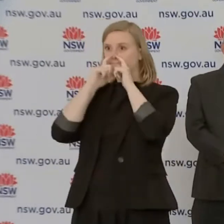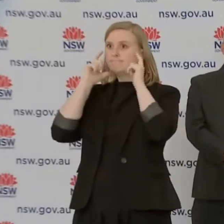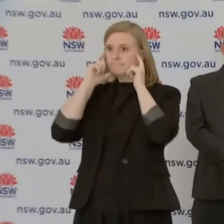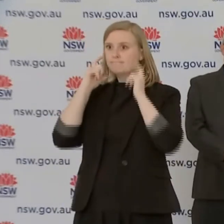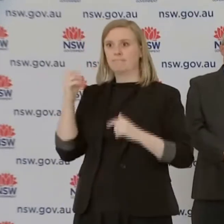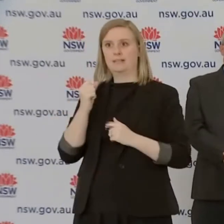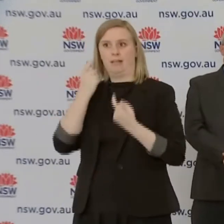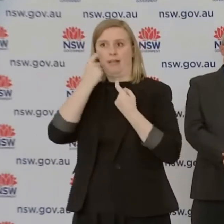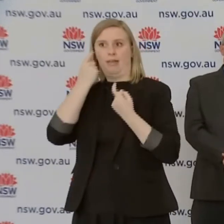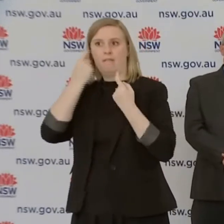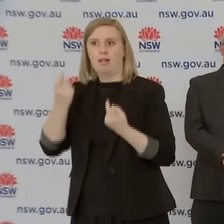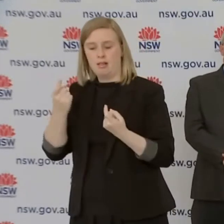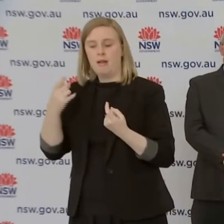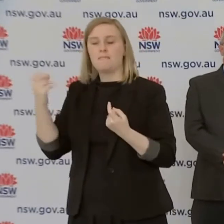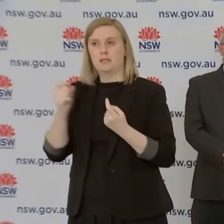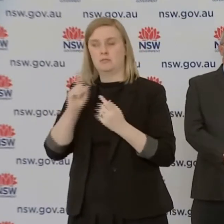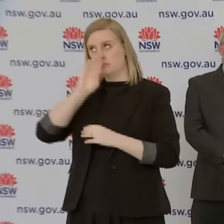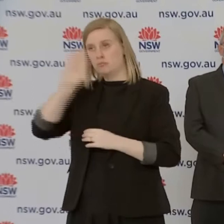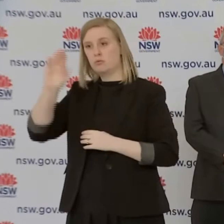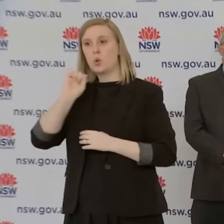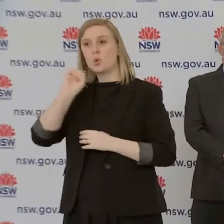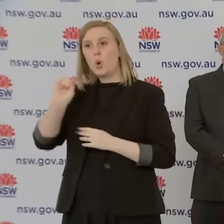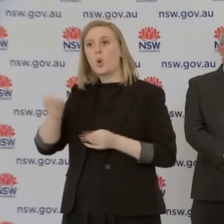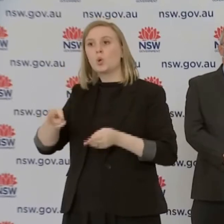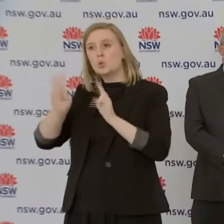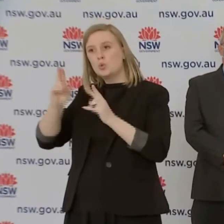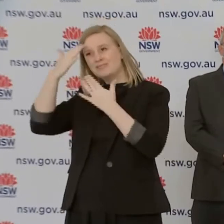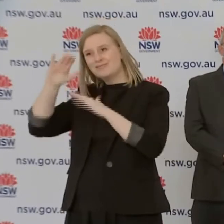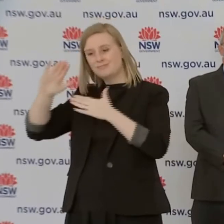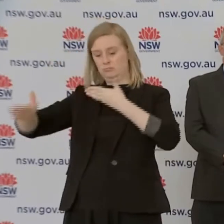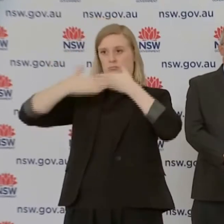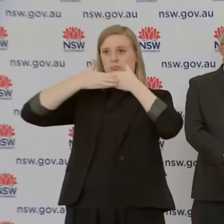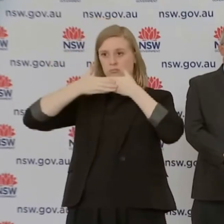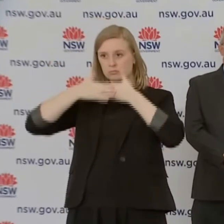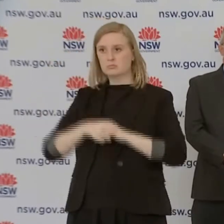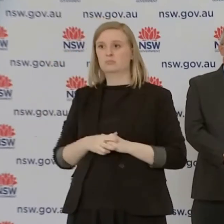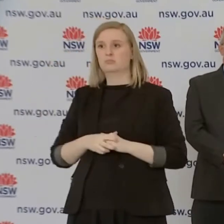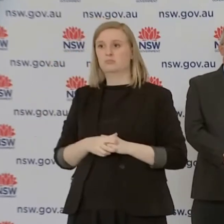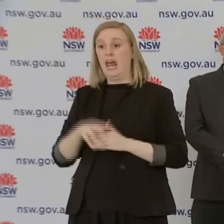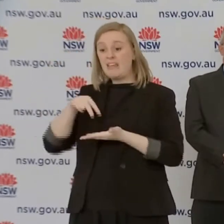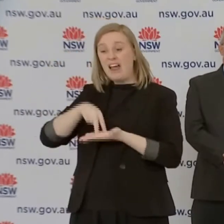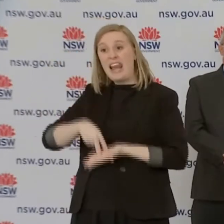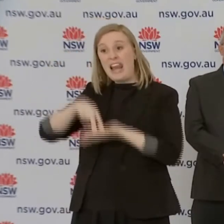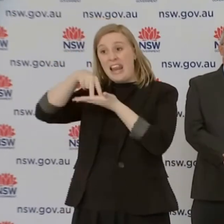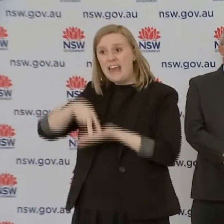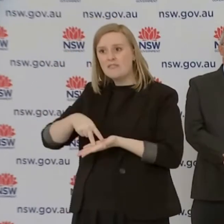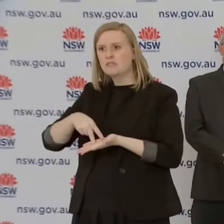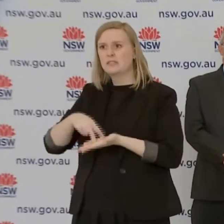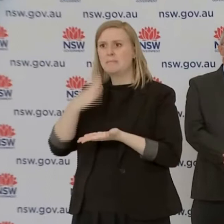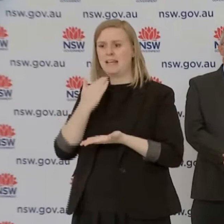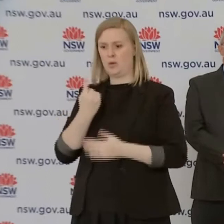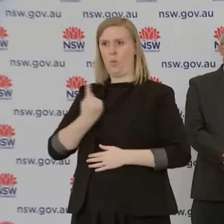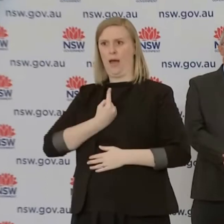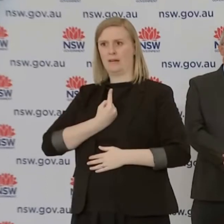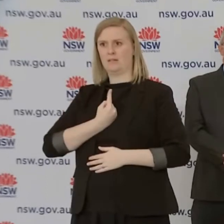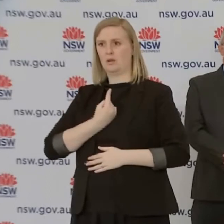also sharing lifts with people, minimise your exposure to any common areas, really go in and out directly of apartment